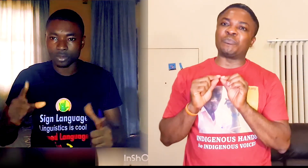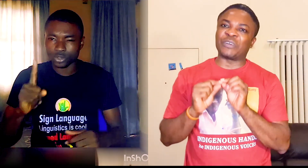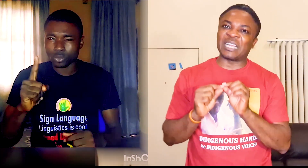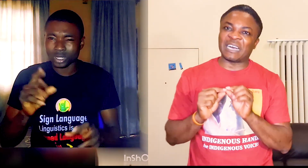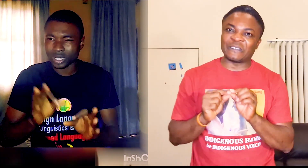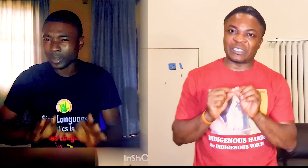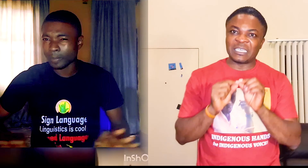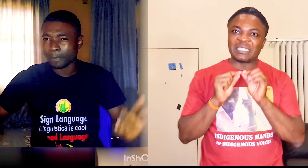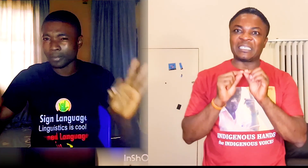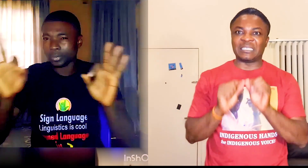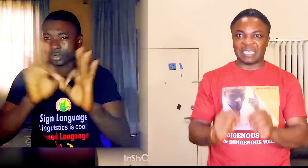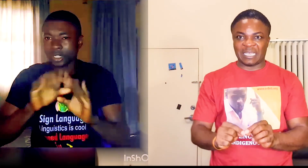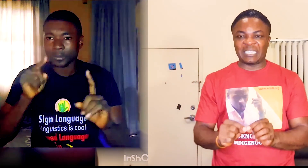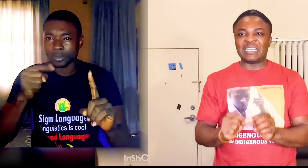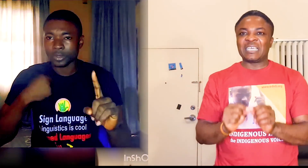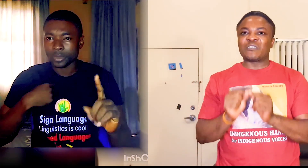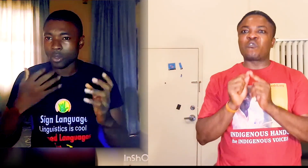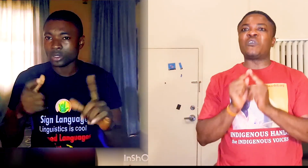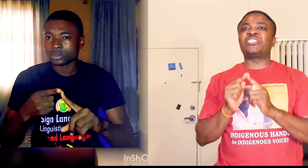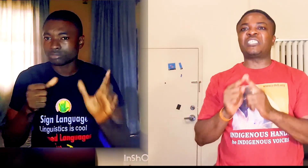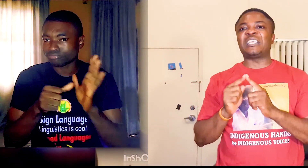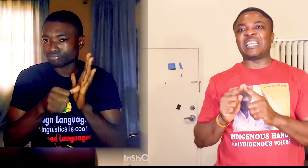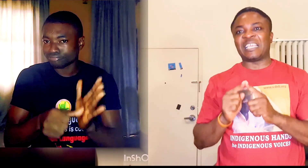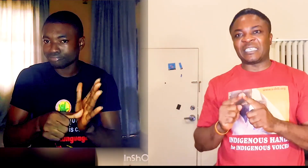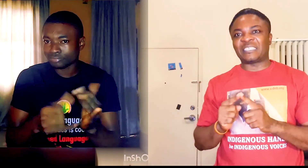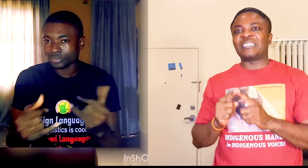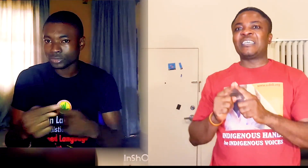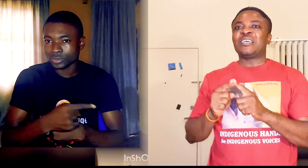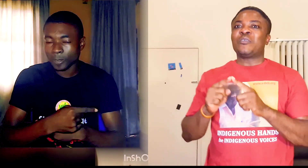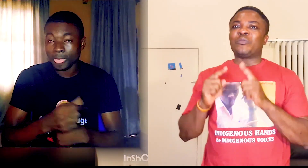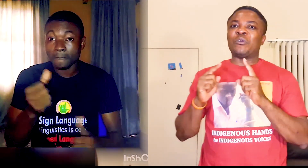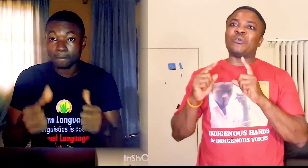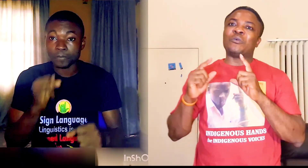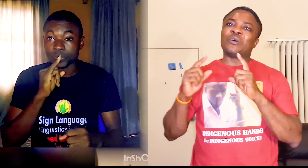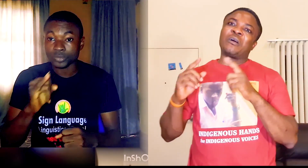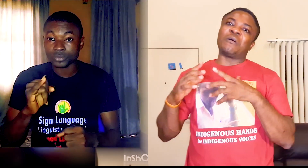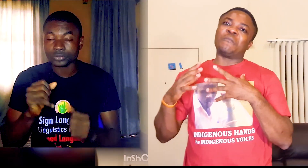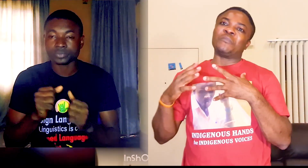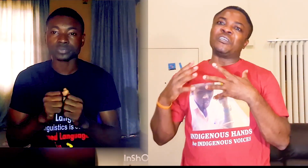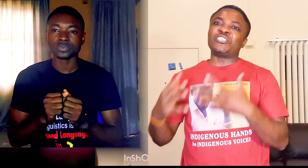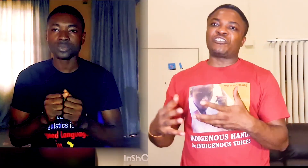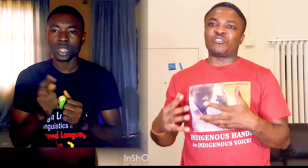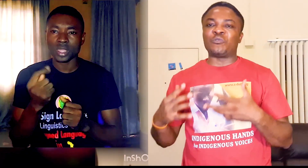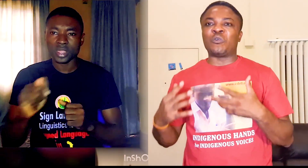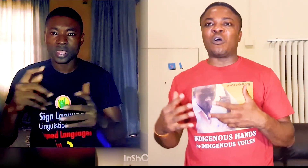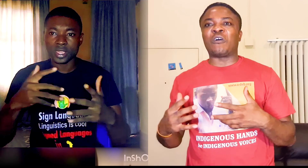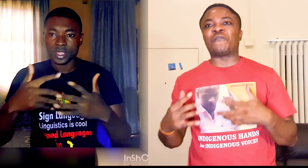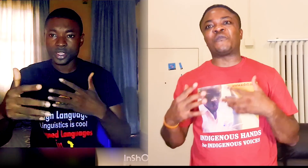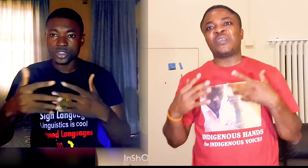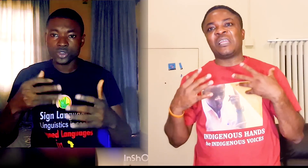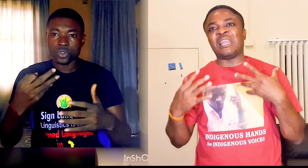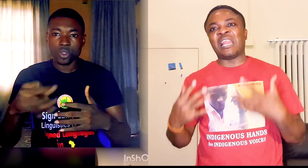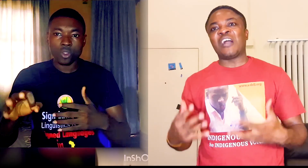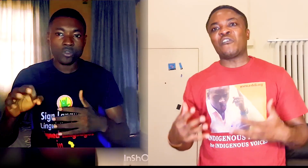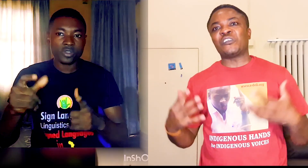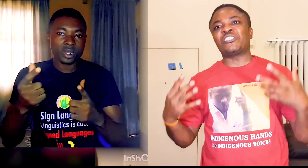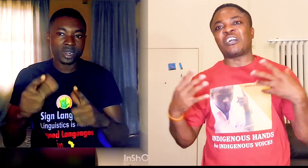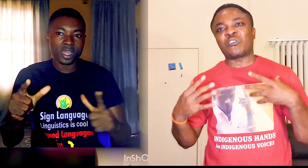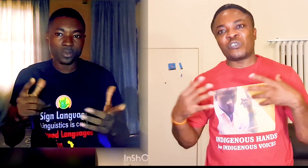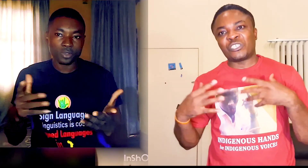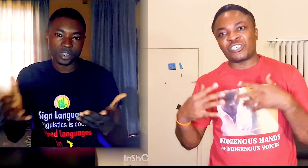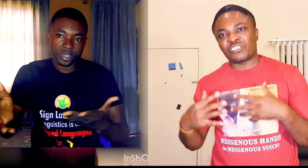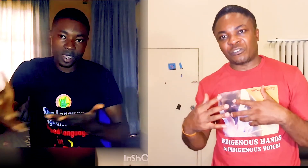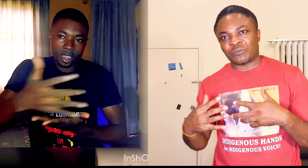I want to bring out today, which is the issue of